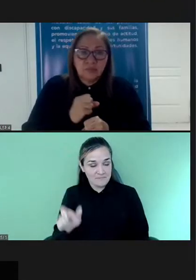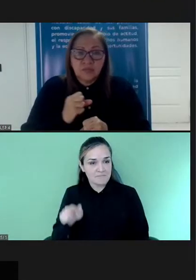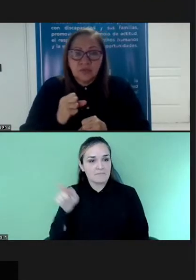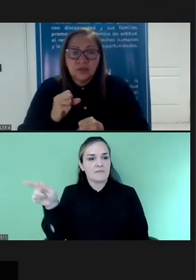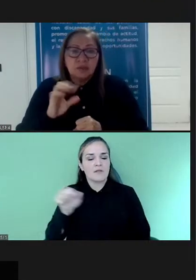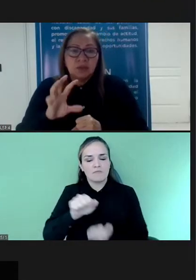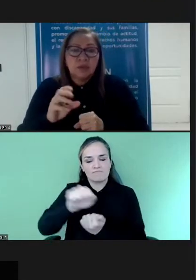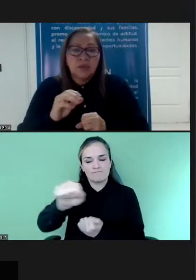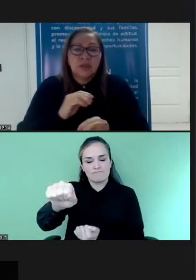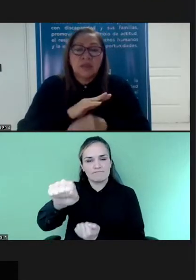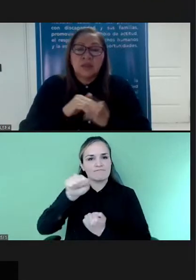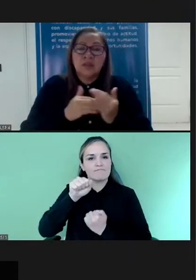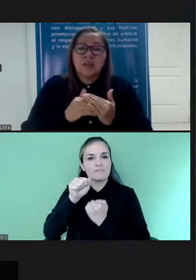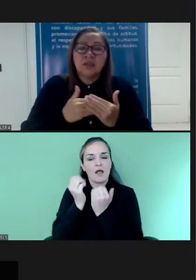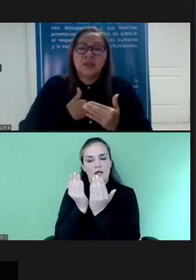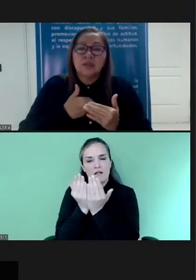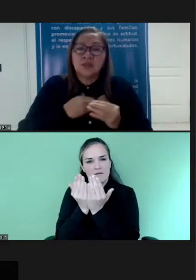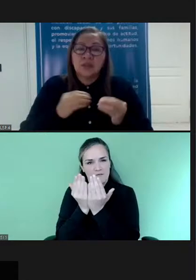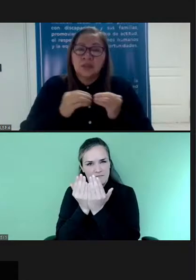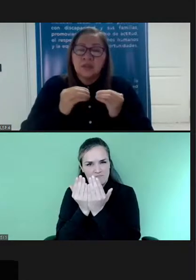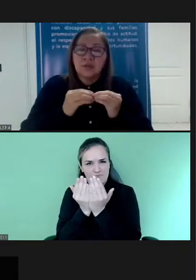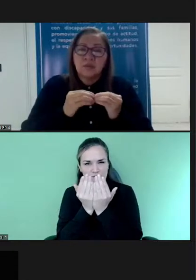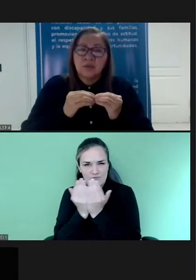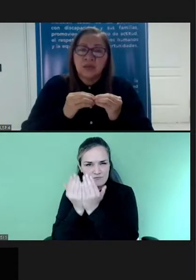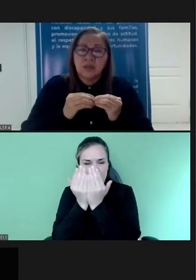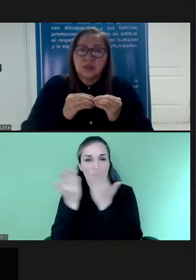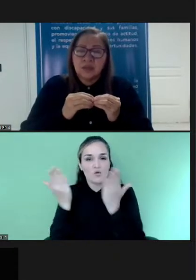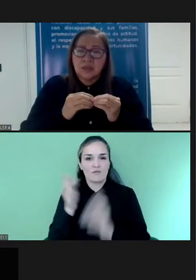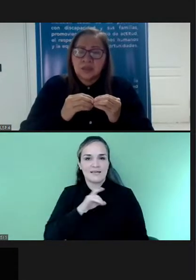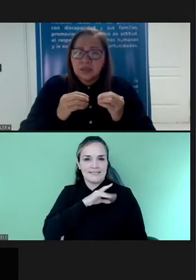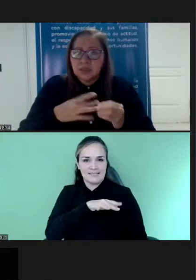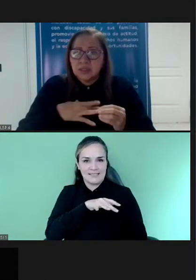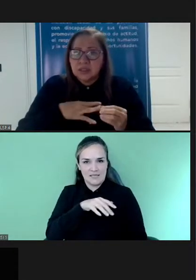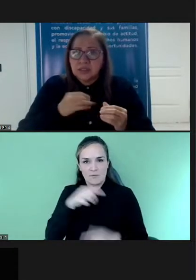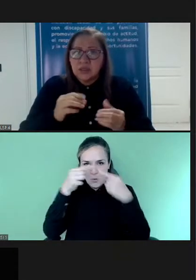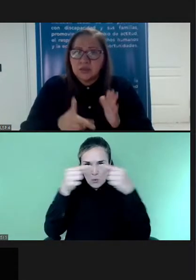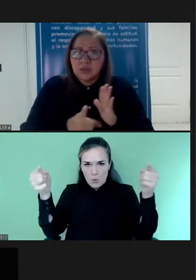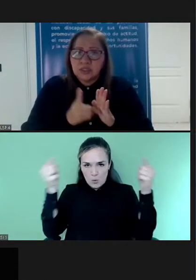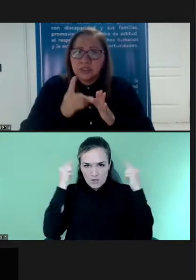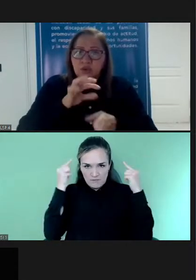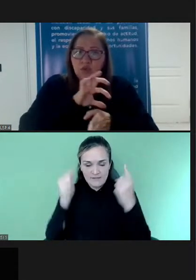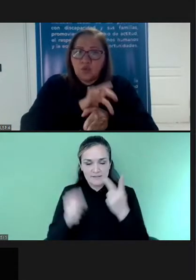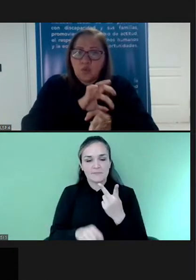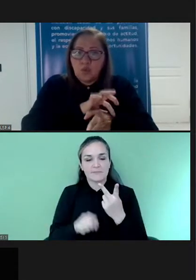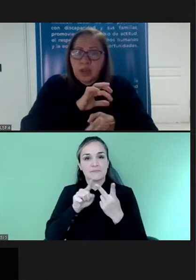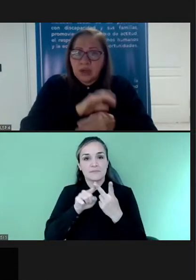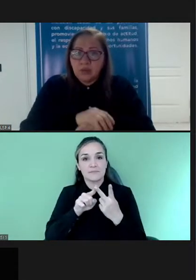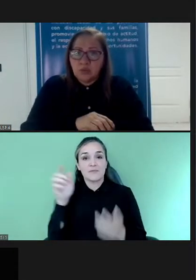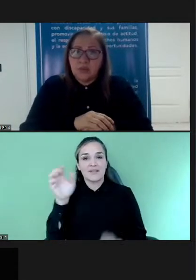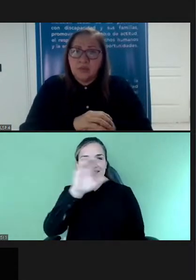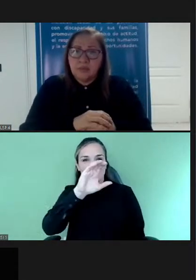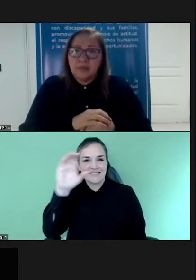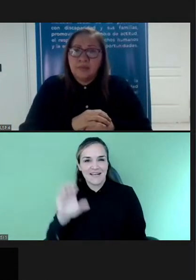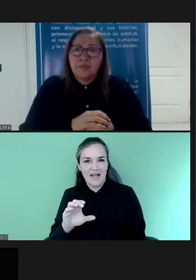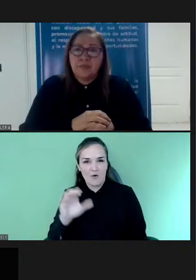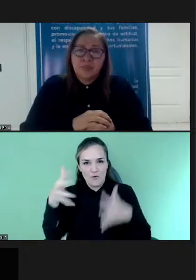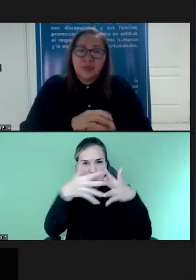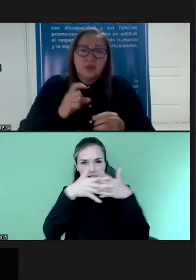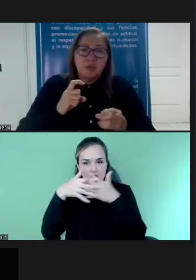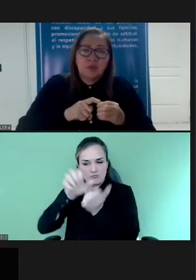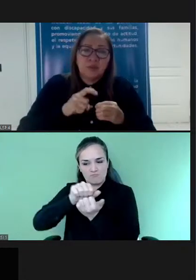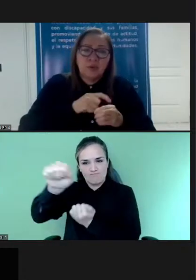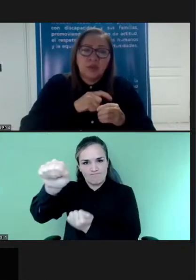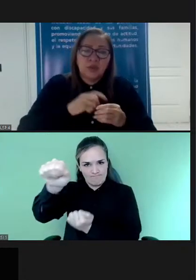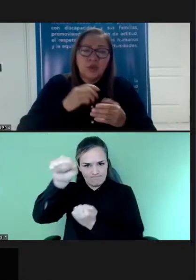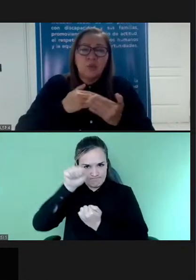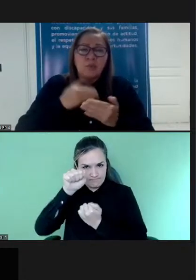she is a bachelor in literature in the university of chile and mastering science and disabilities by the university of